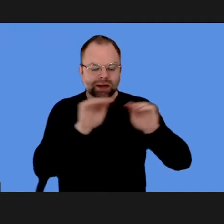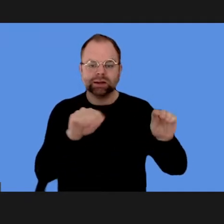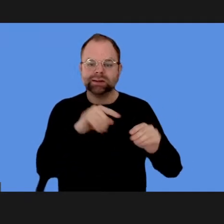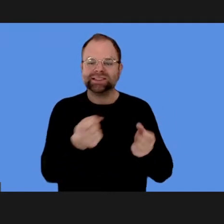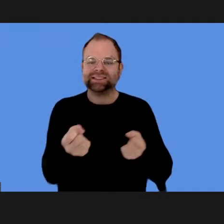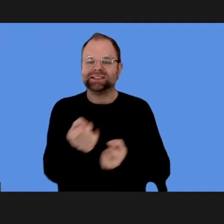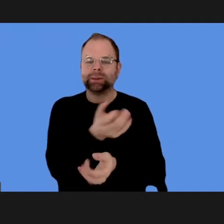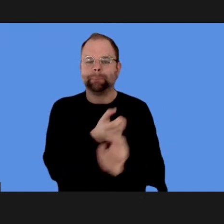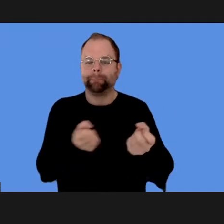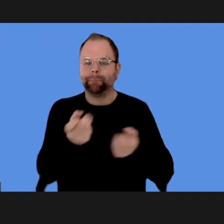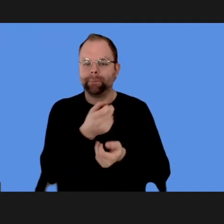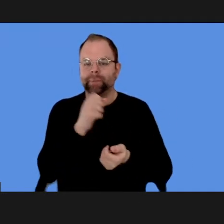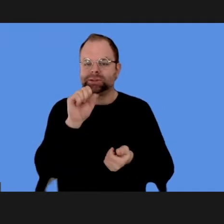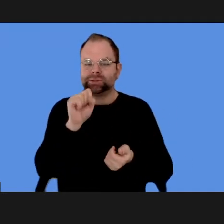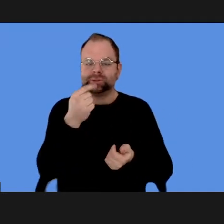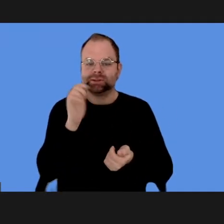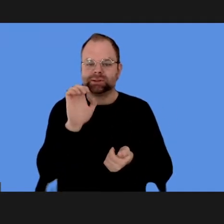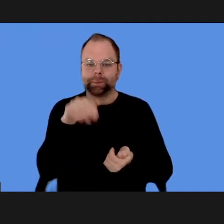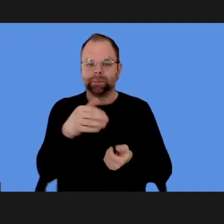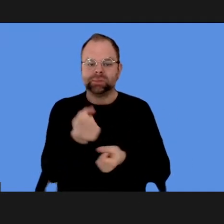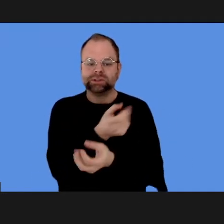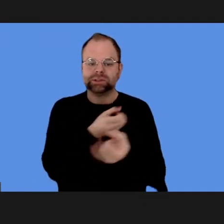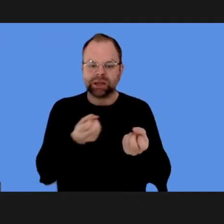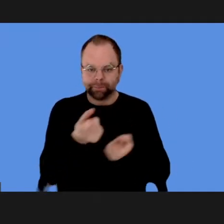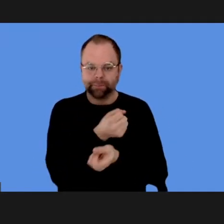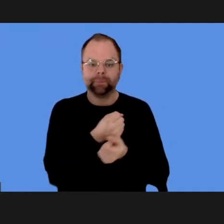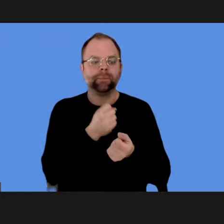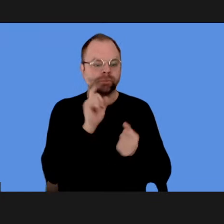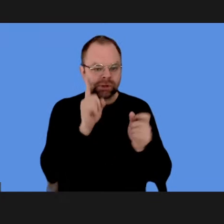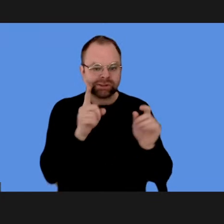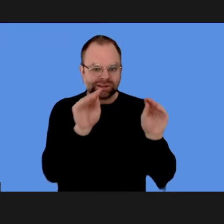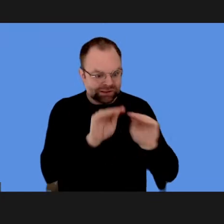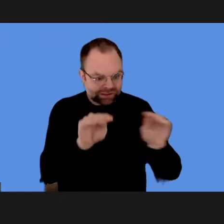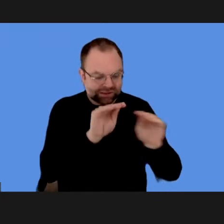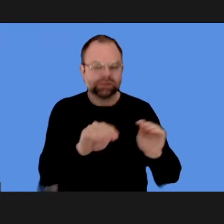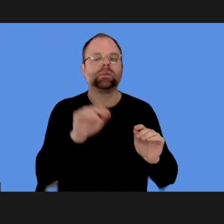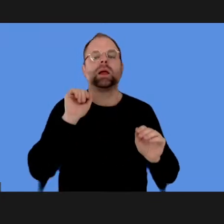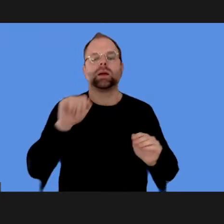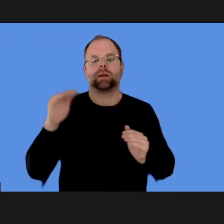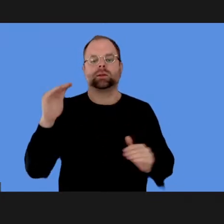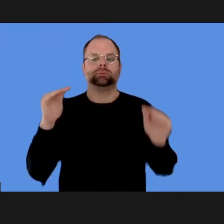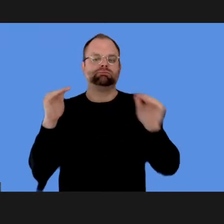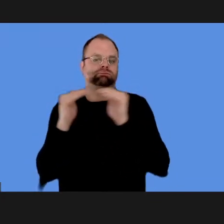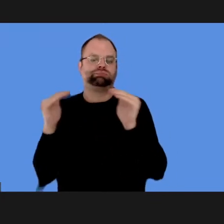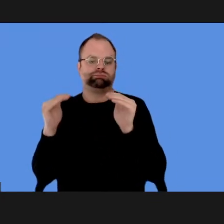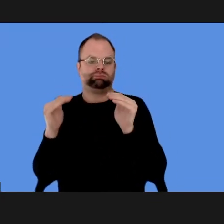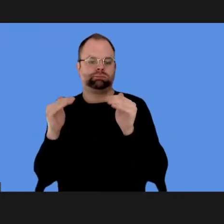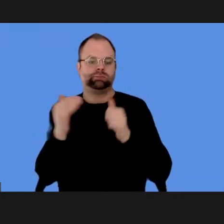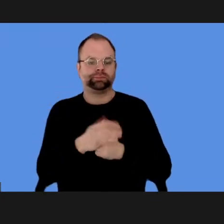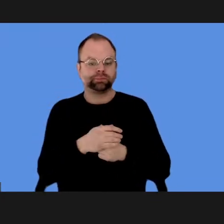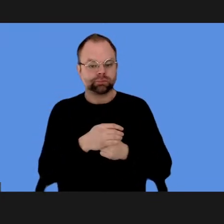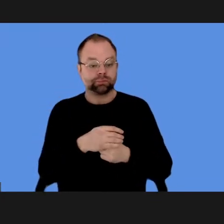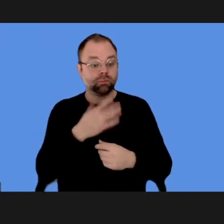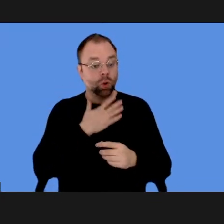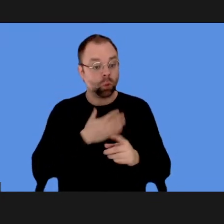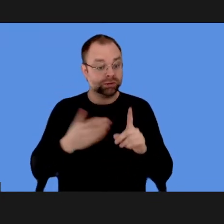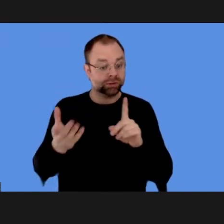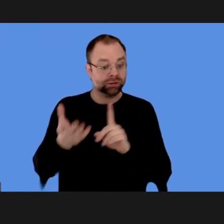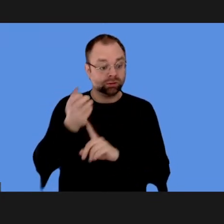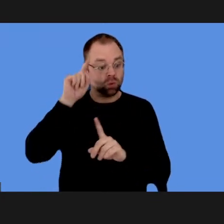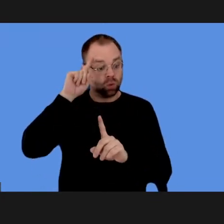It's obviously youth. That's why in the Takwimu program, we strongly